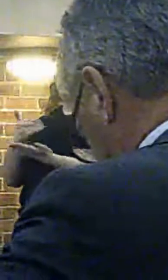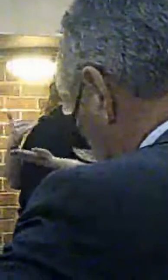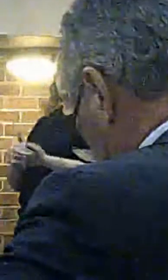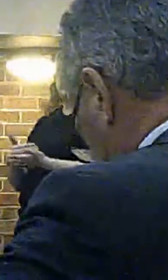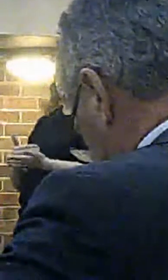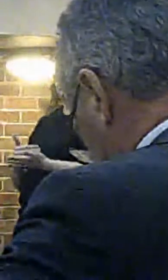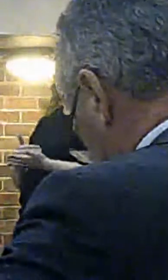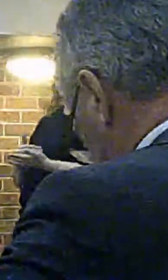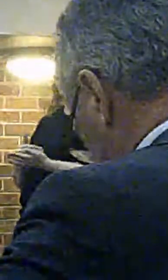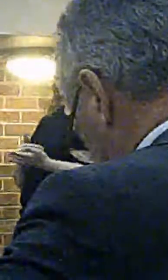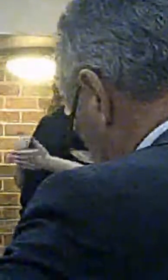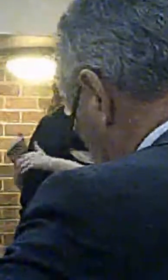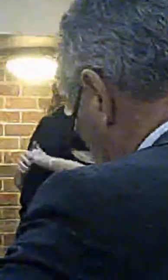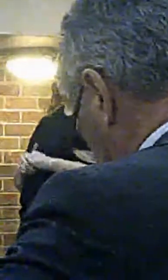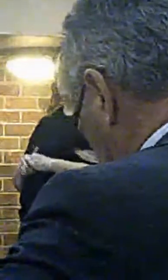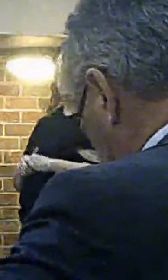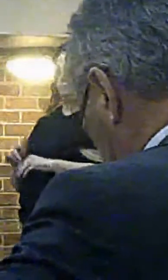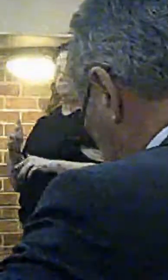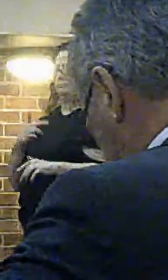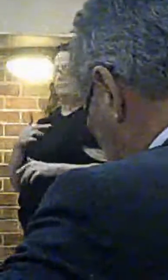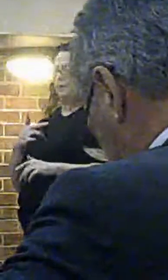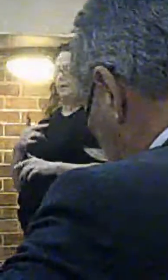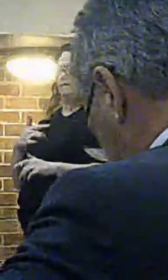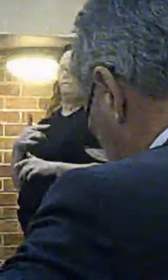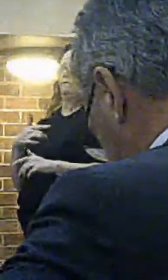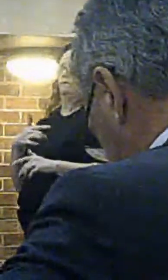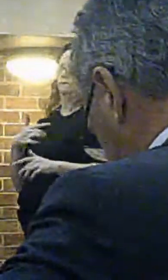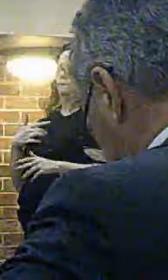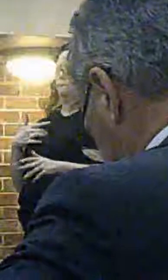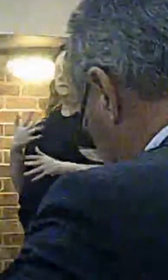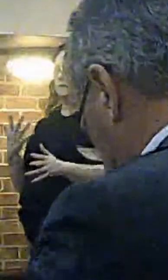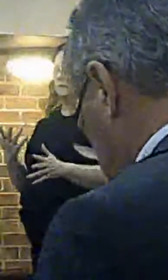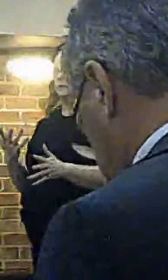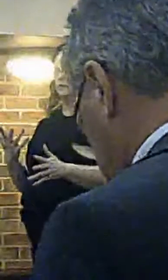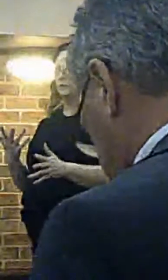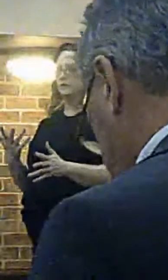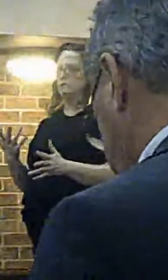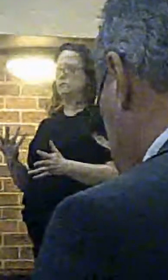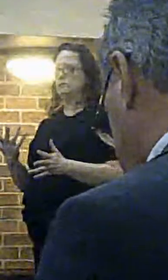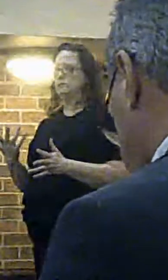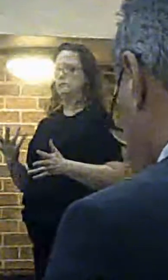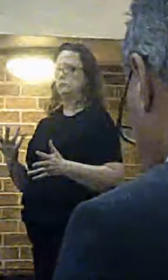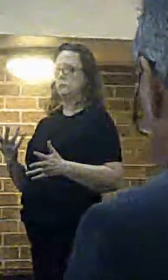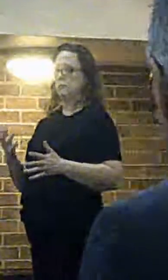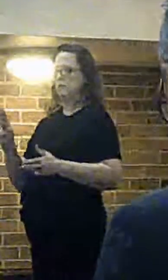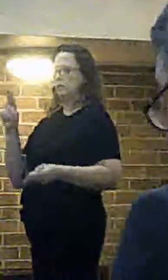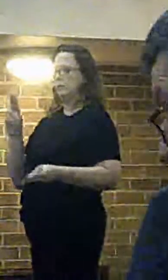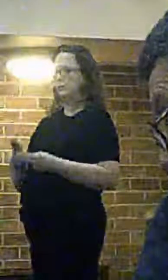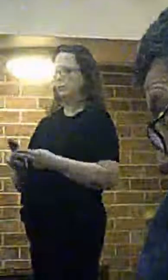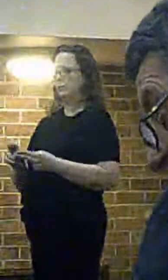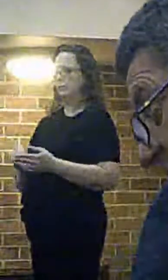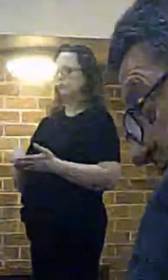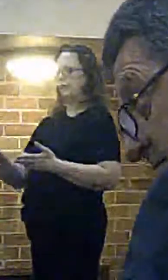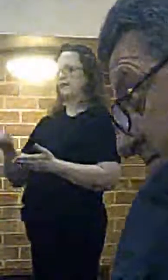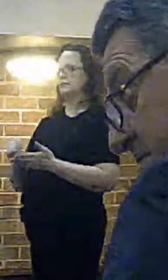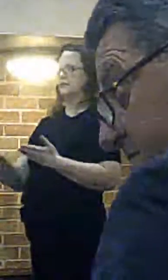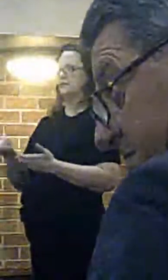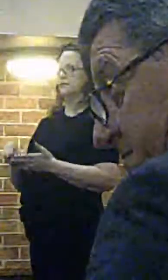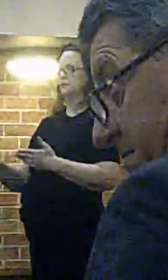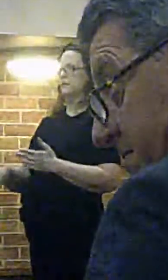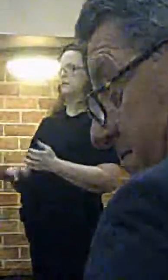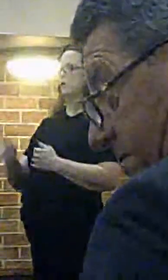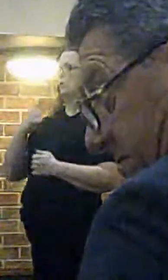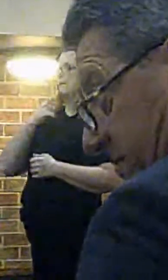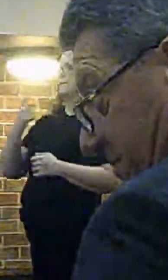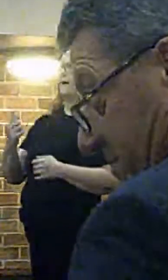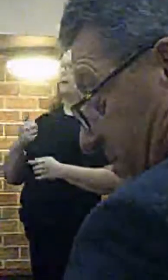would be, my view around that would be a peppercorn rent. So, which is normally around £1 a